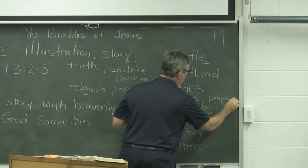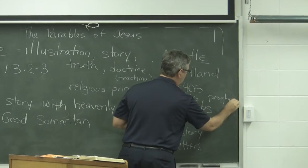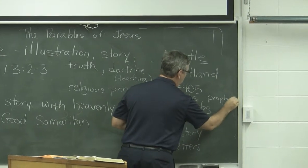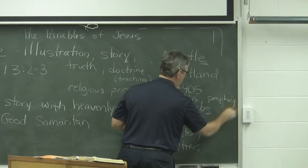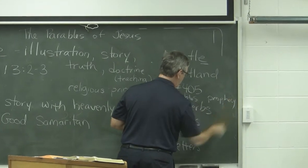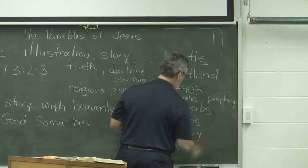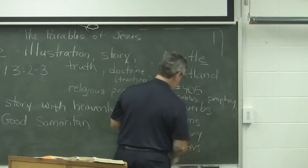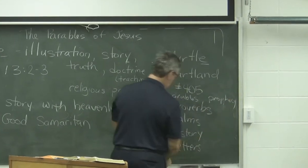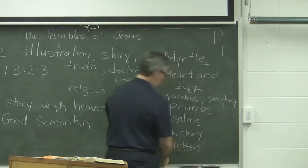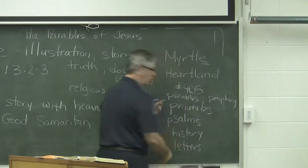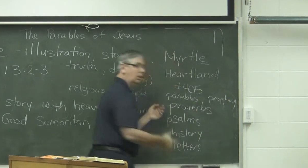And prophecy.